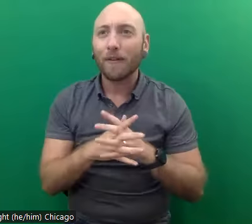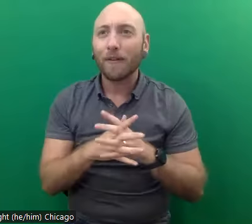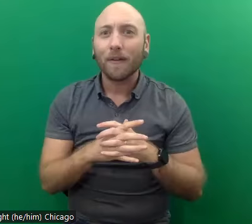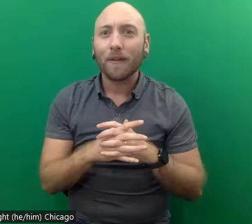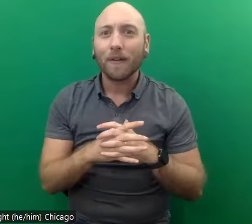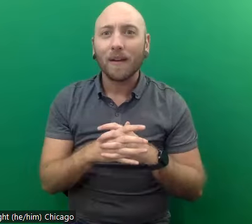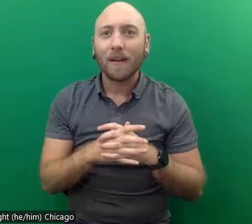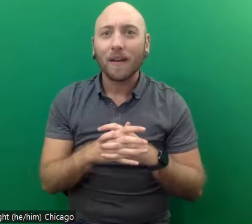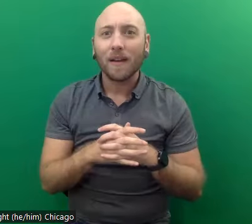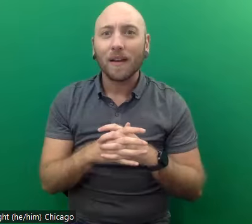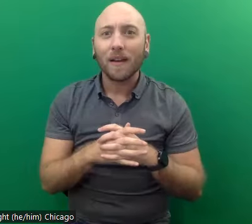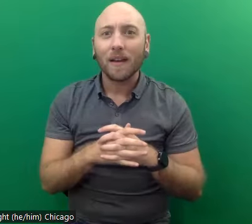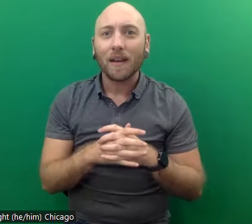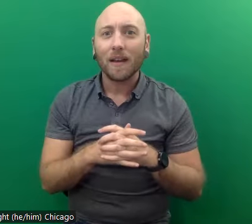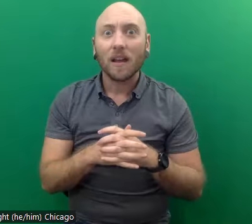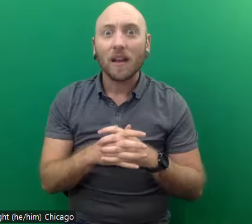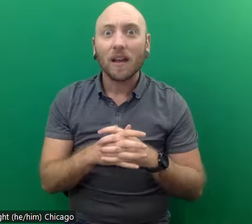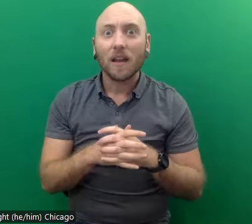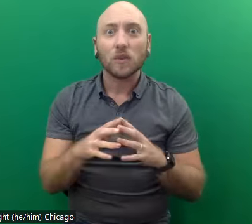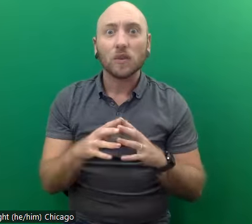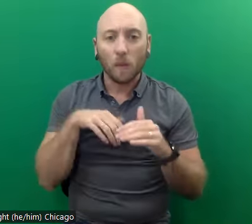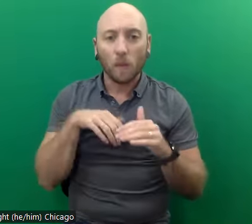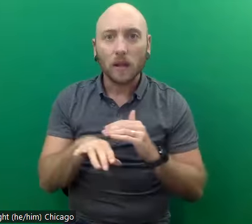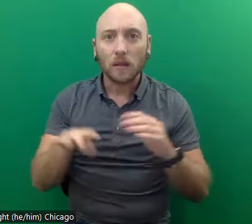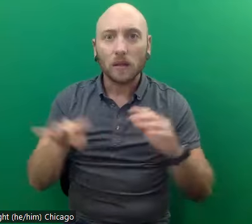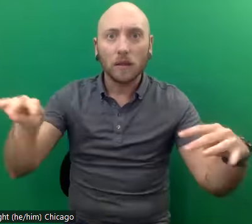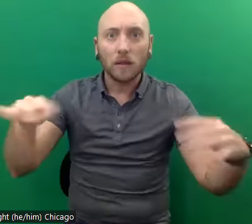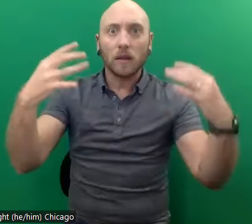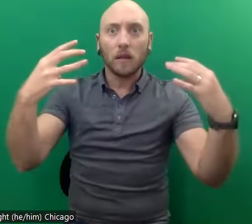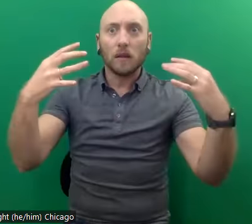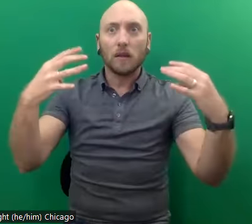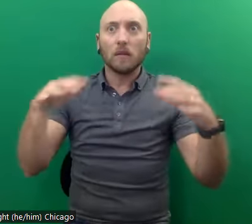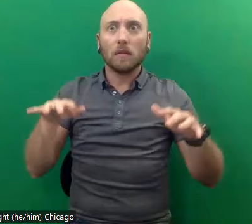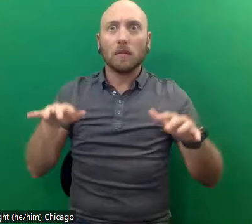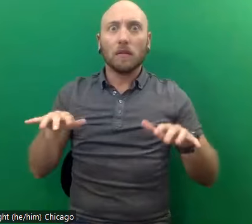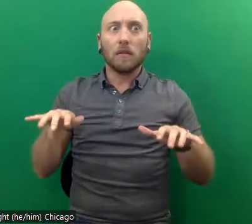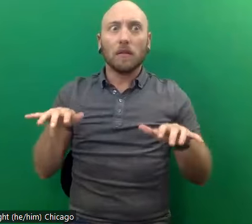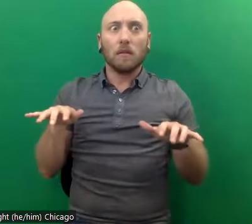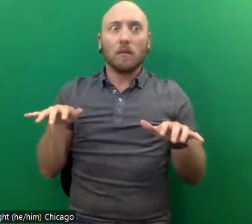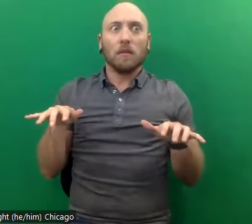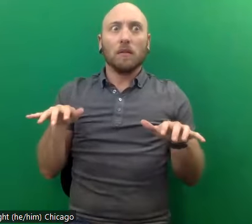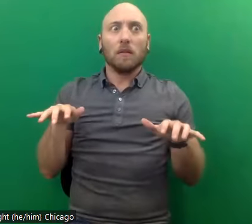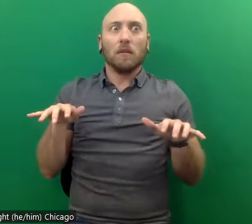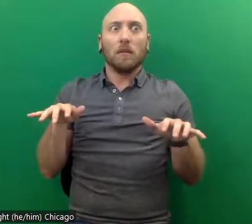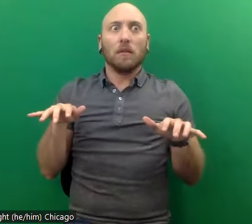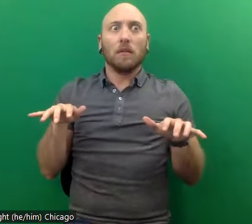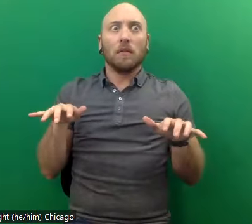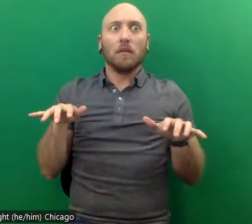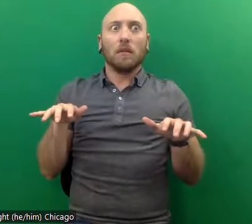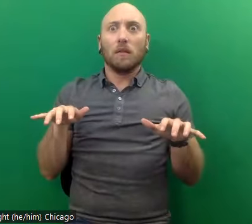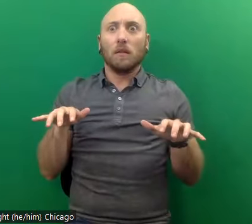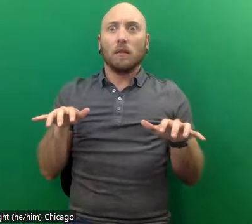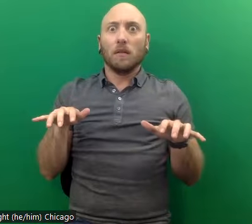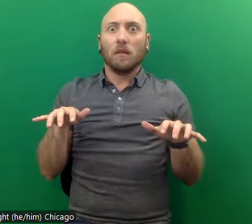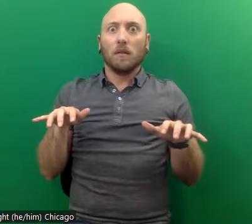a bunch of them stop and like stare at me, and I'm just kind of frozen again. And old timers said, "Are you gonna just sit there, or